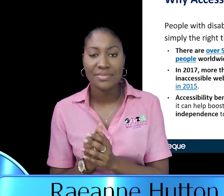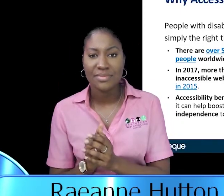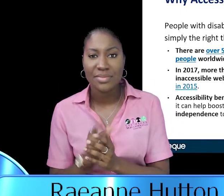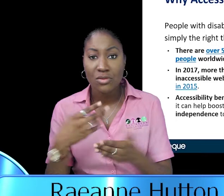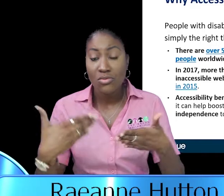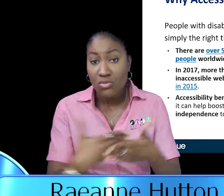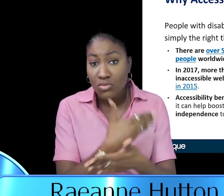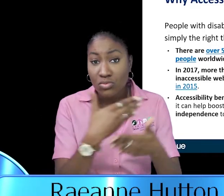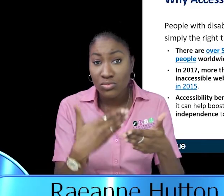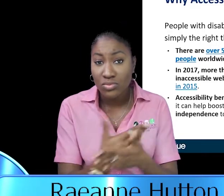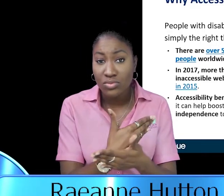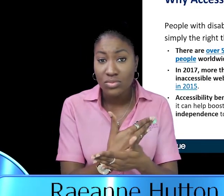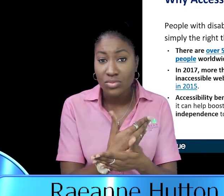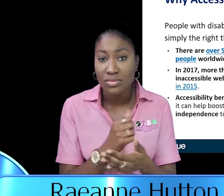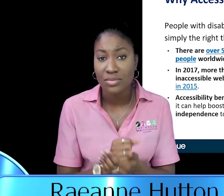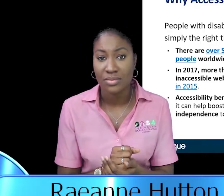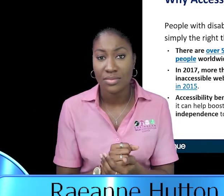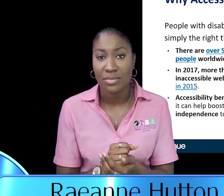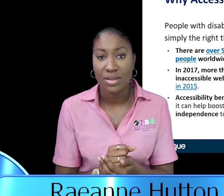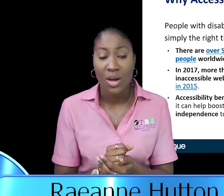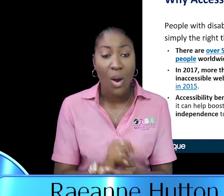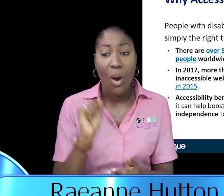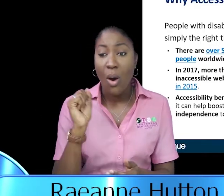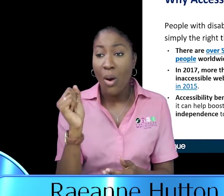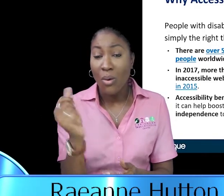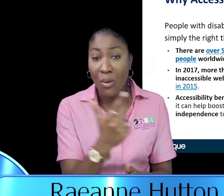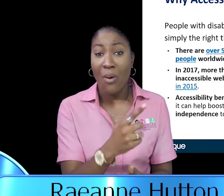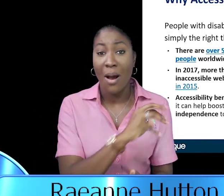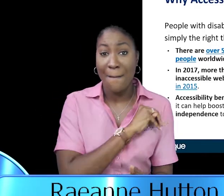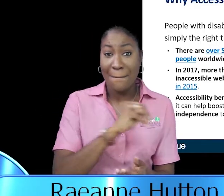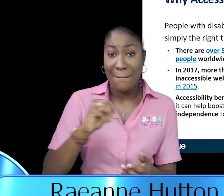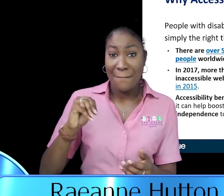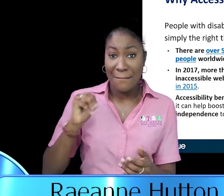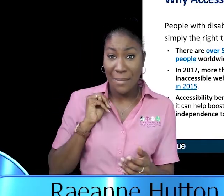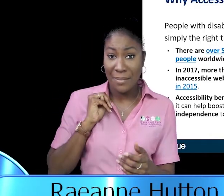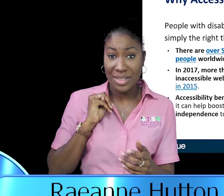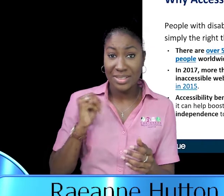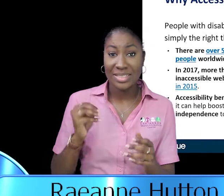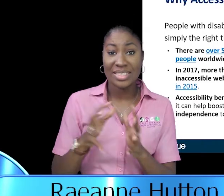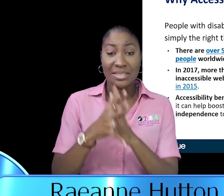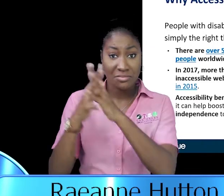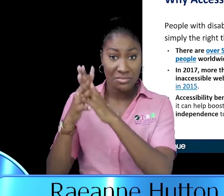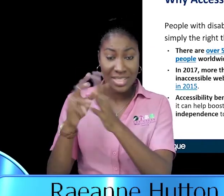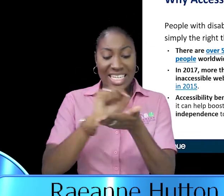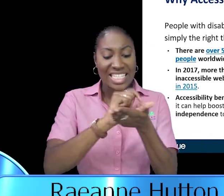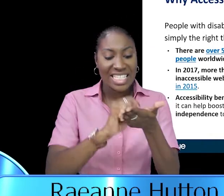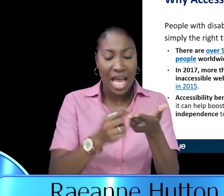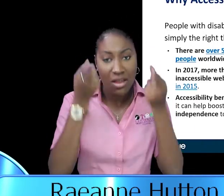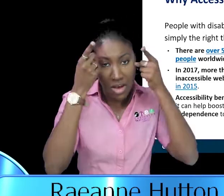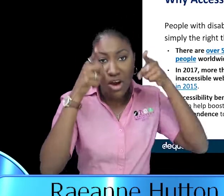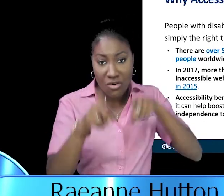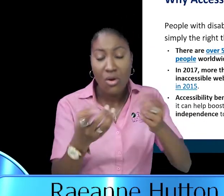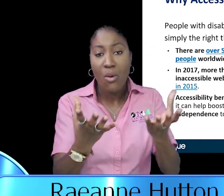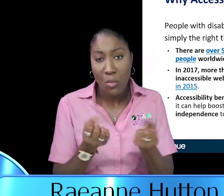treaty which is signed by pretty much all the member states, almost all anyway. And it